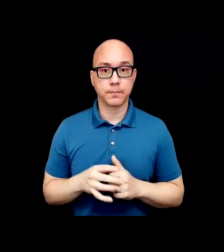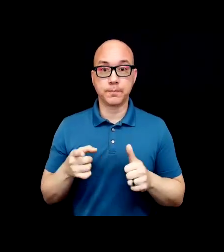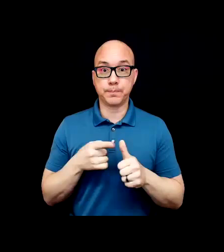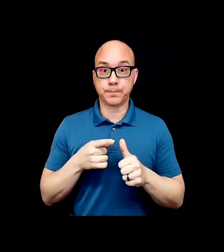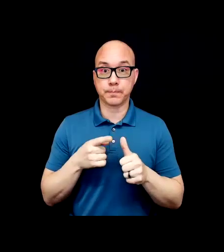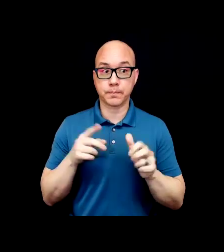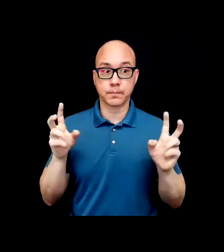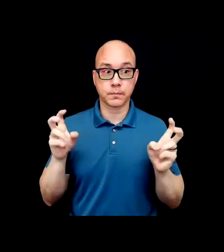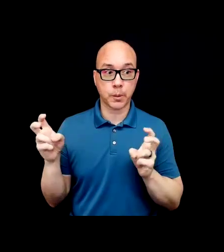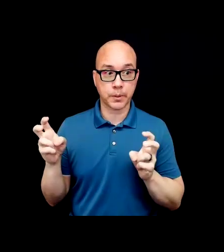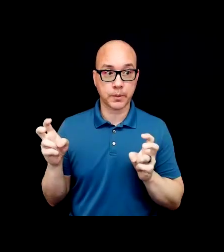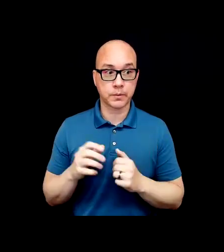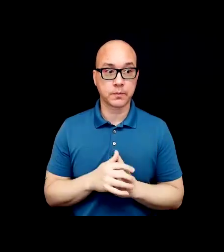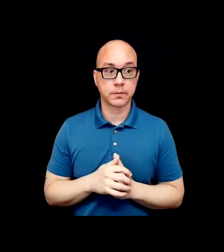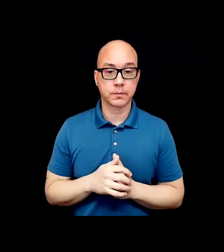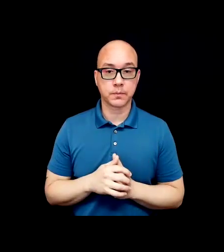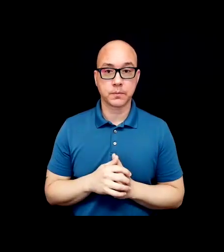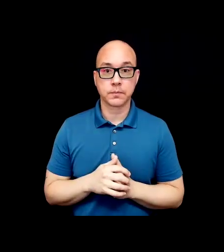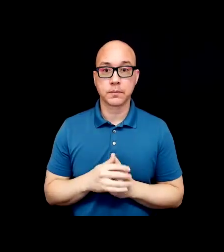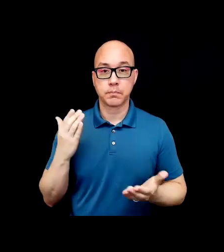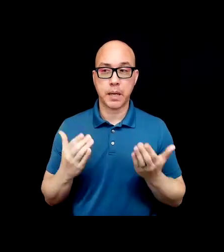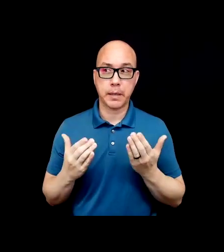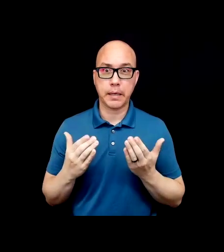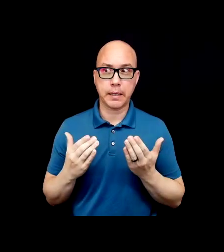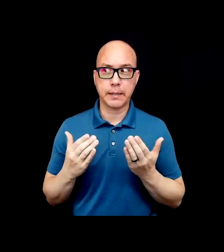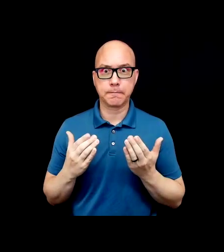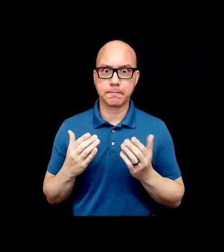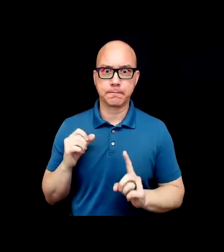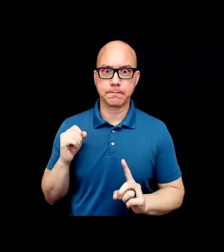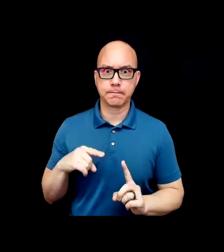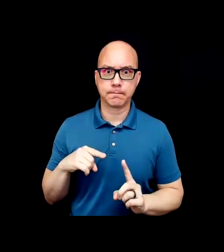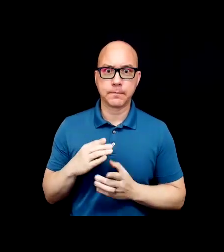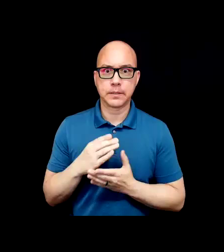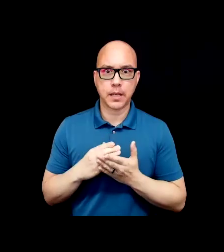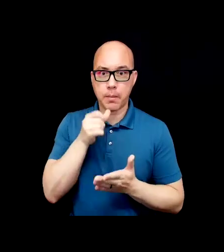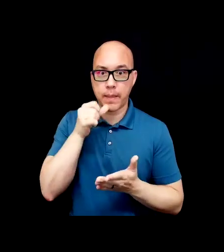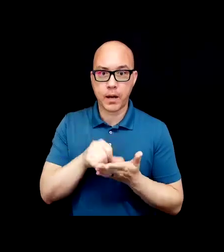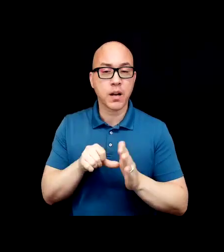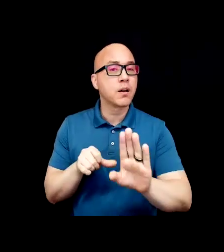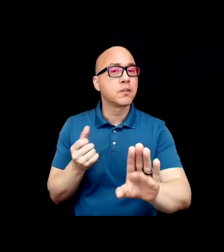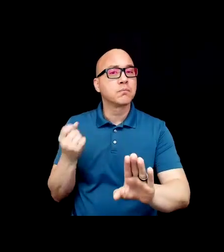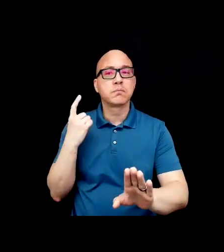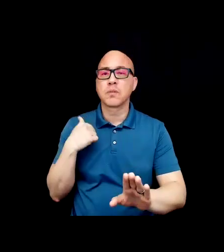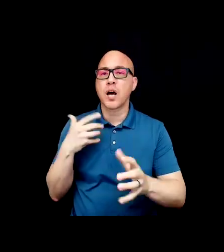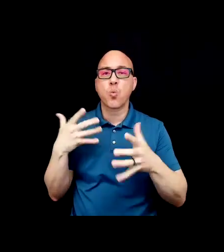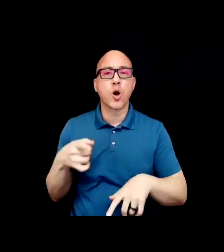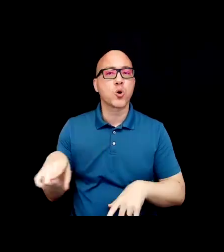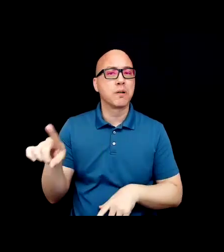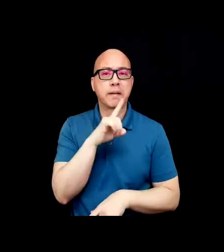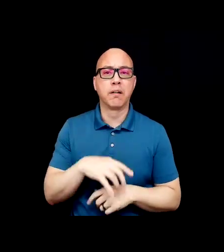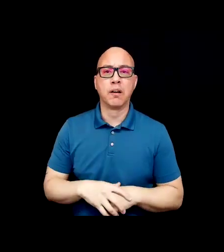topic that may trigger some kind of letter. And I'm not in doom and gloom, y'all. I'm sharing